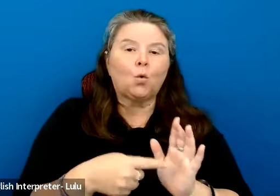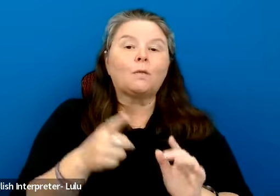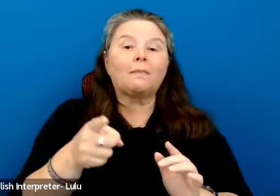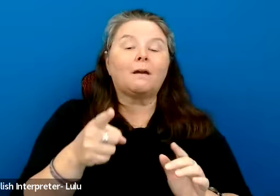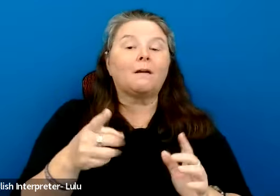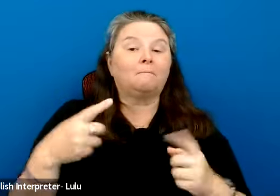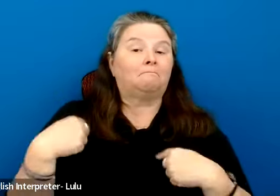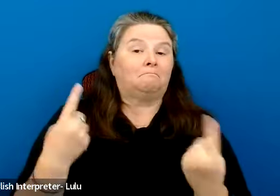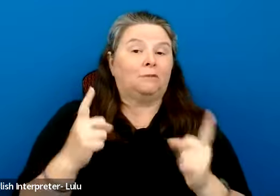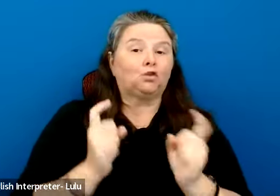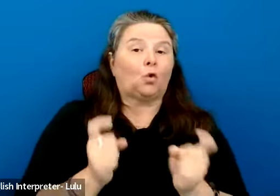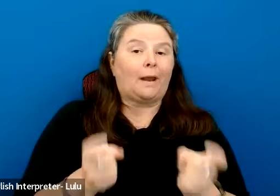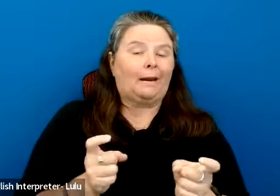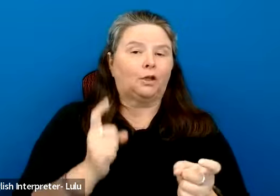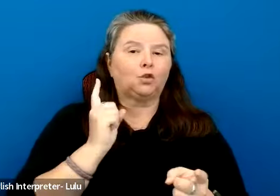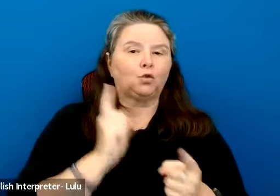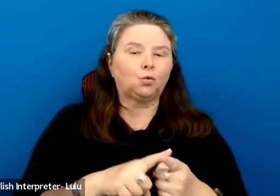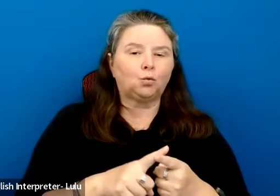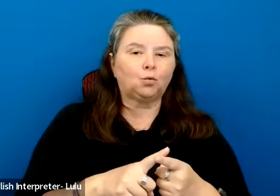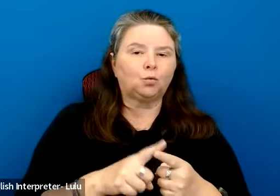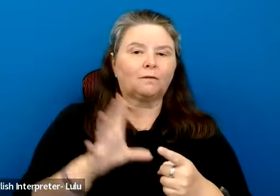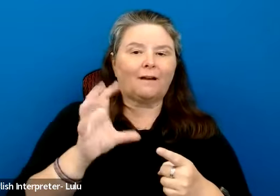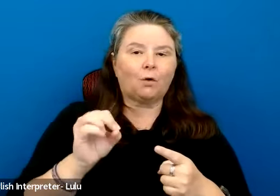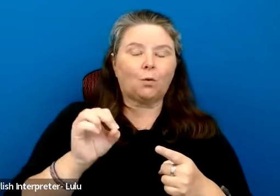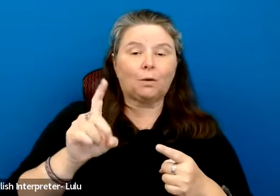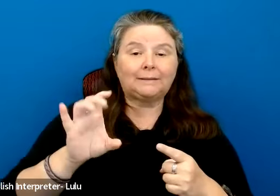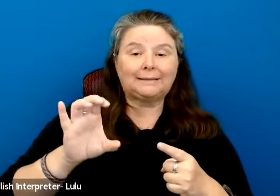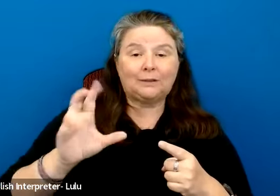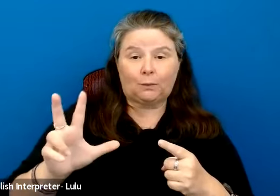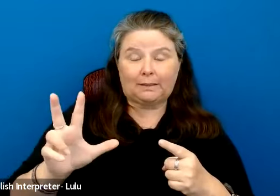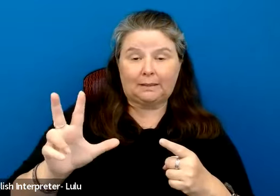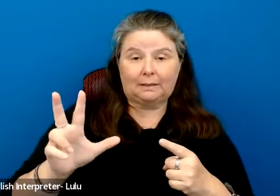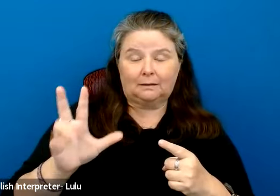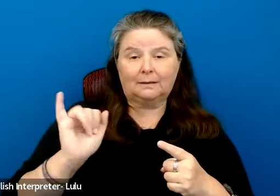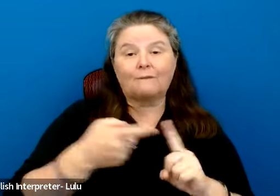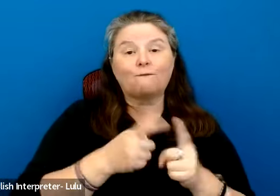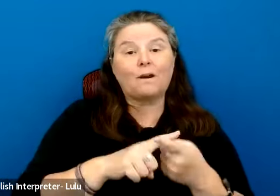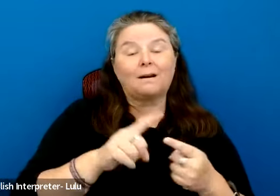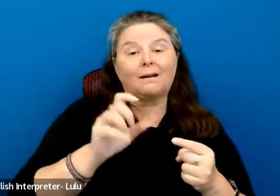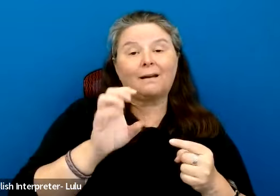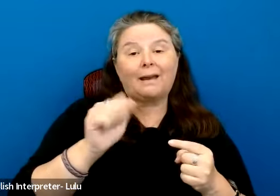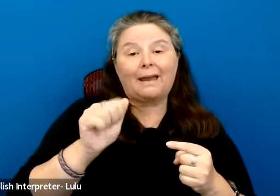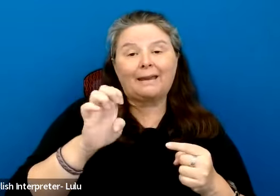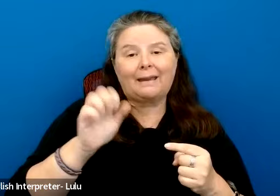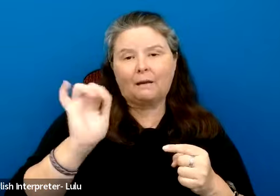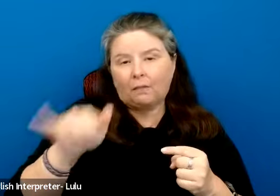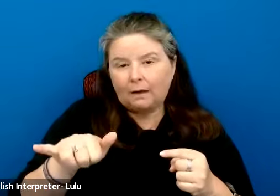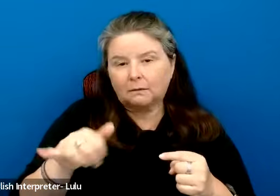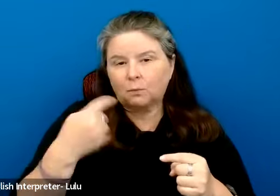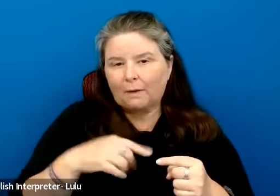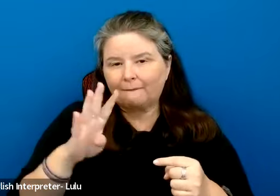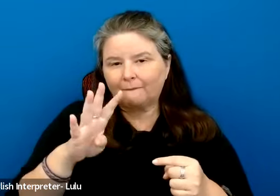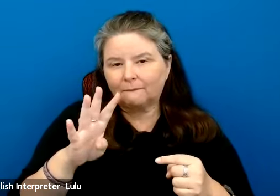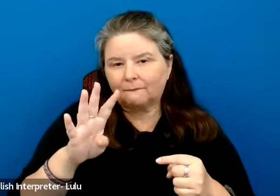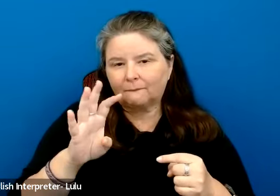been donating to a 501c3, which Friends of AEA is. And as soon as